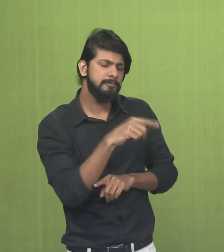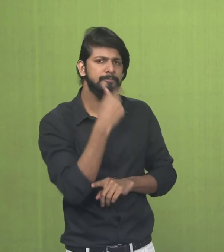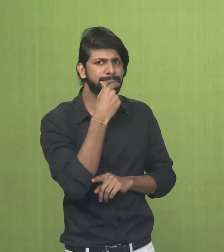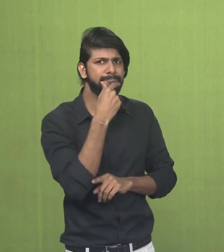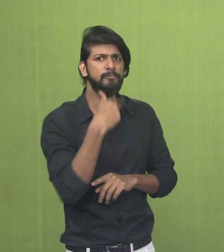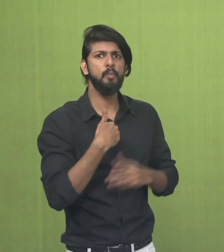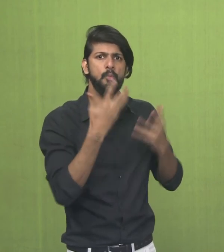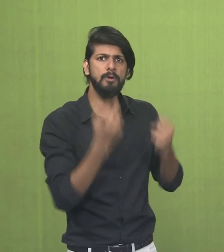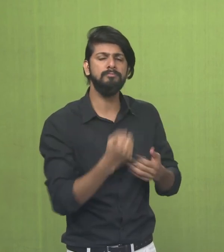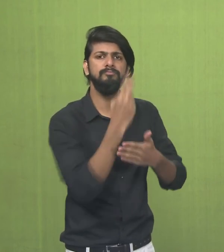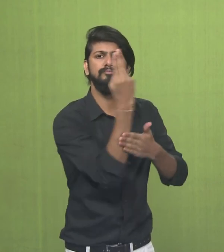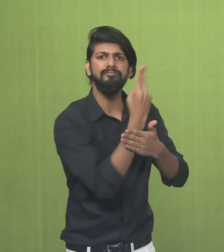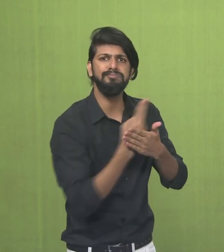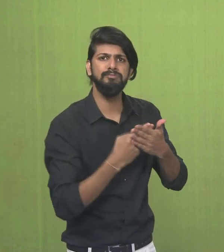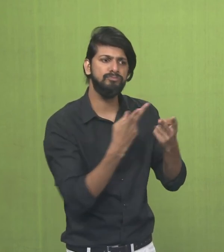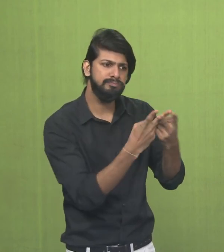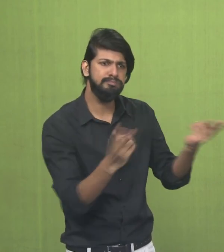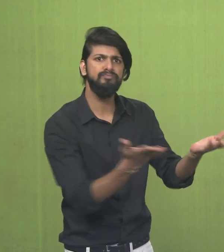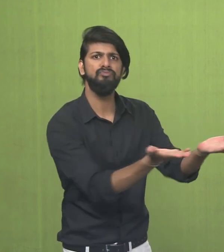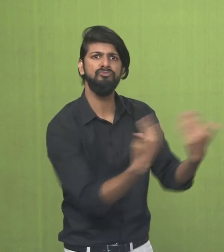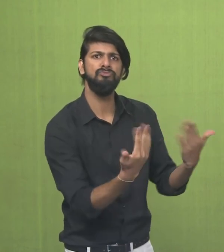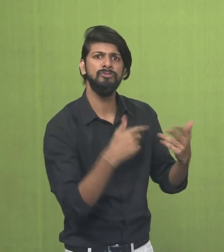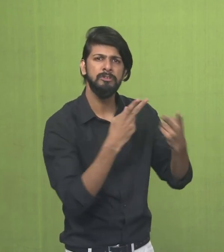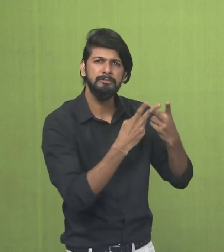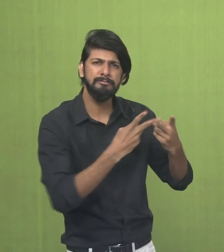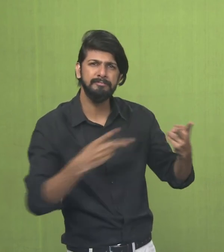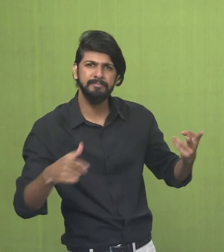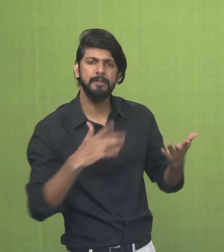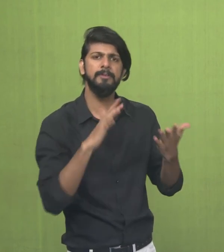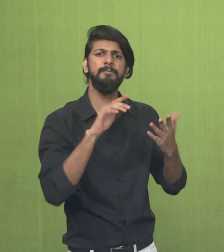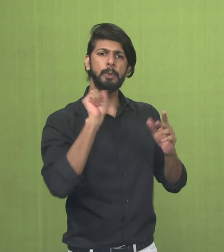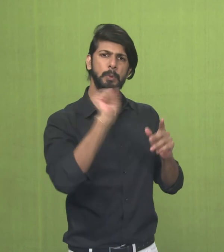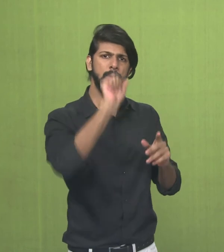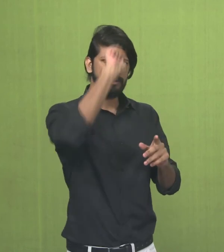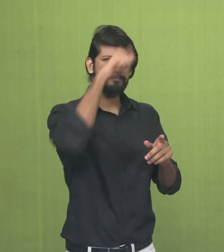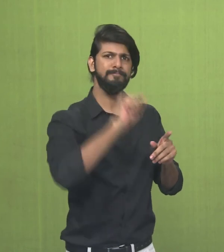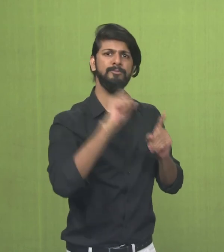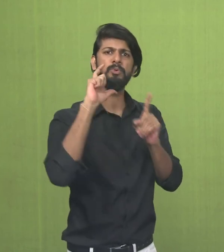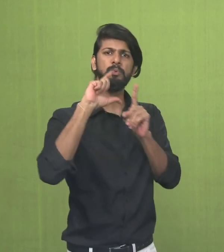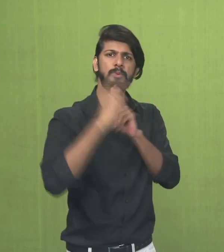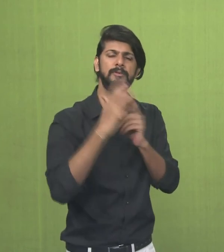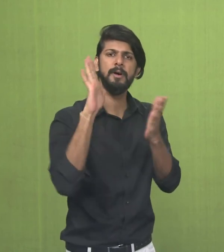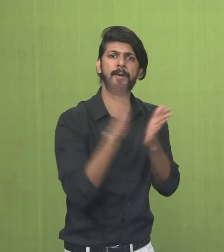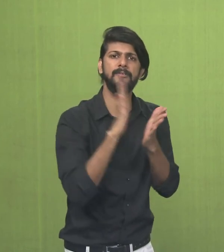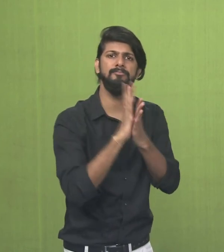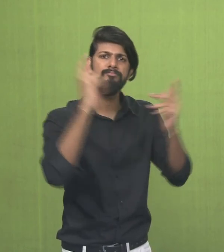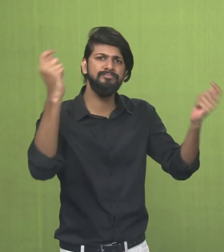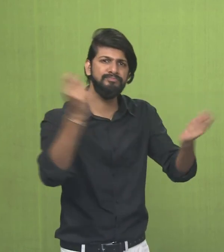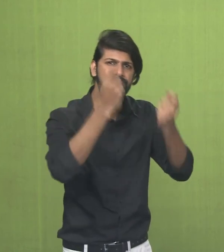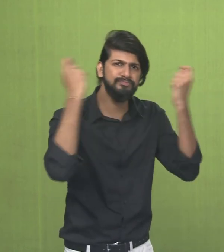The British patrons were more interested in documenting the culture of India.